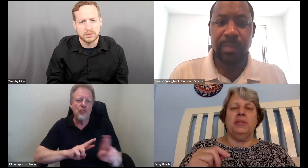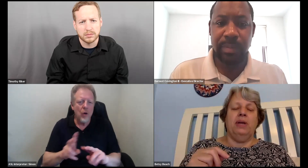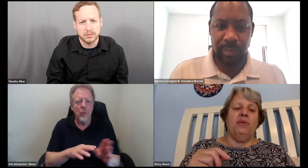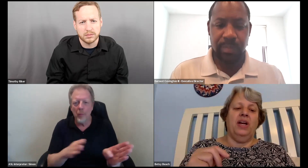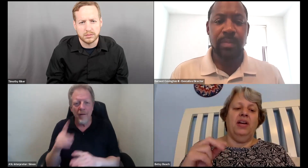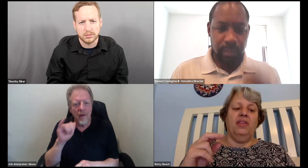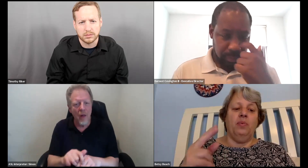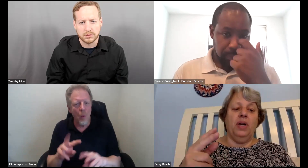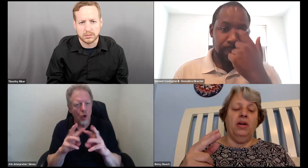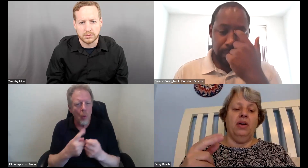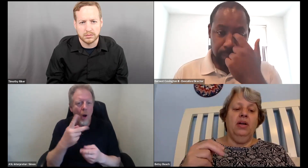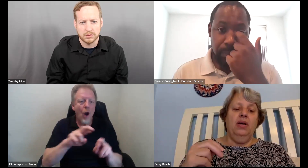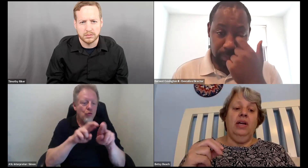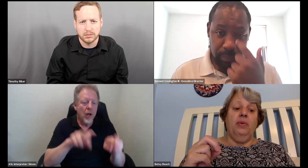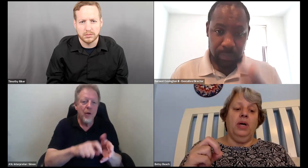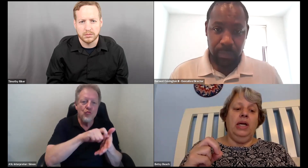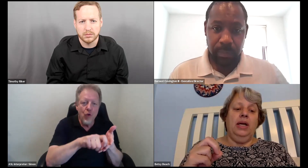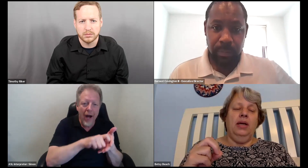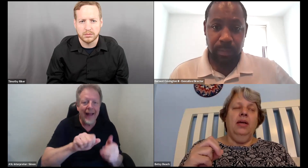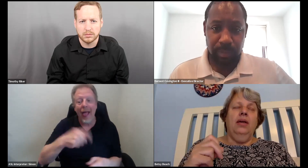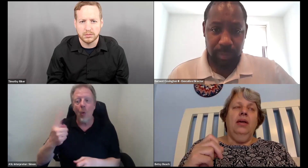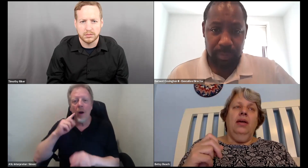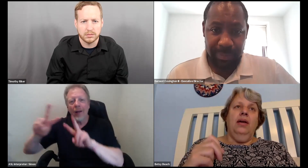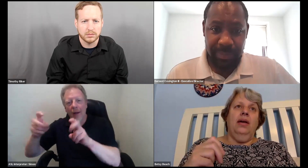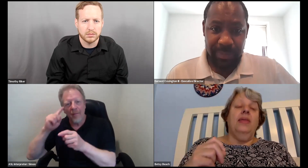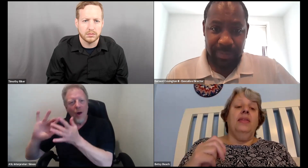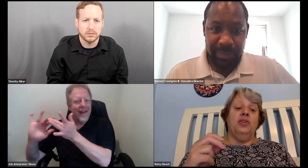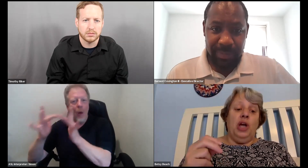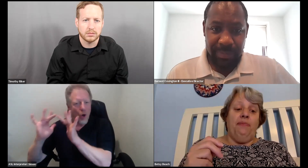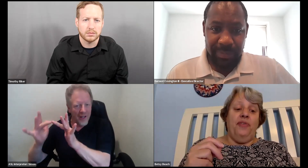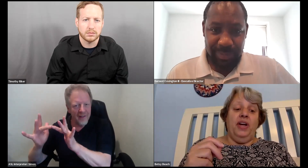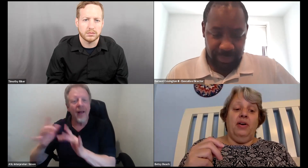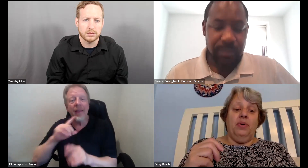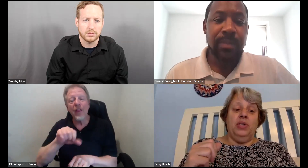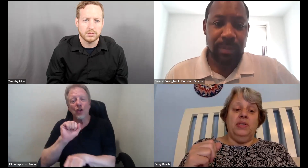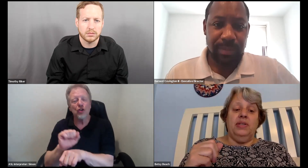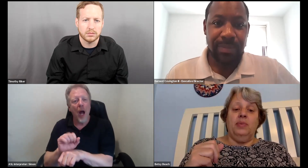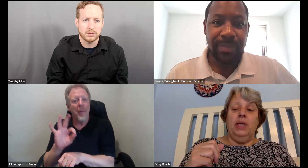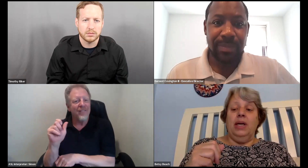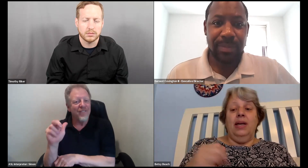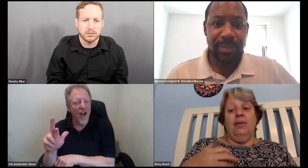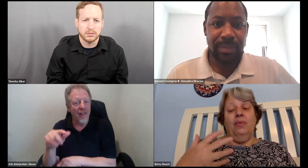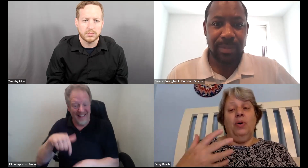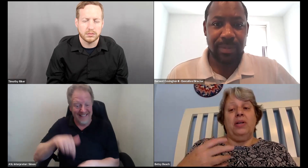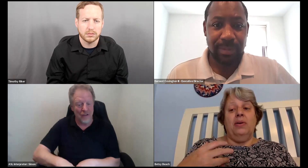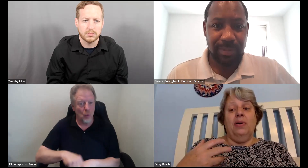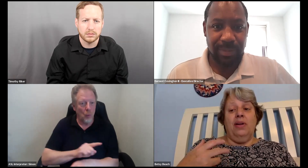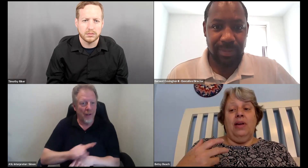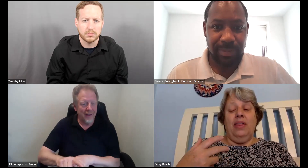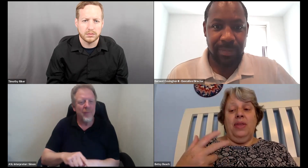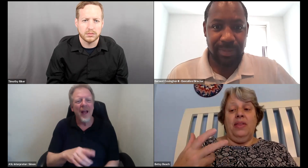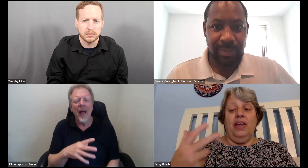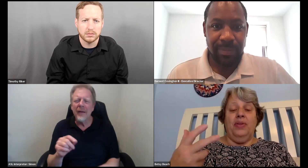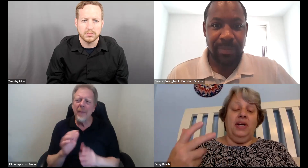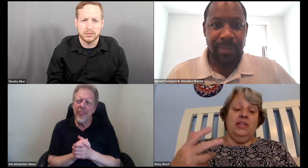on resume writing and the one on networking, and then the job fair, which is this week. And